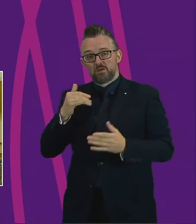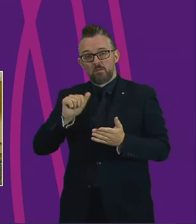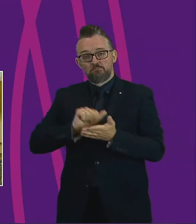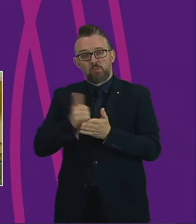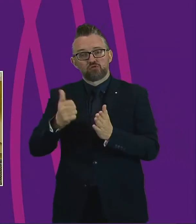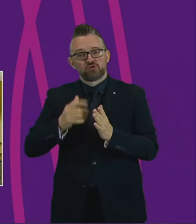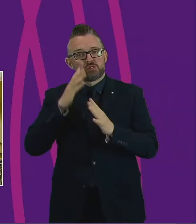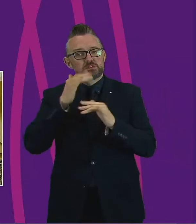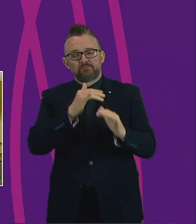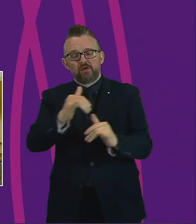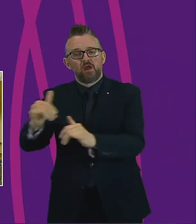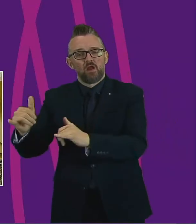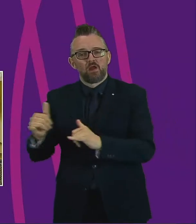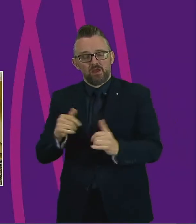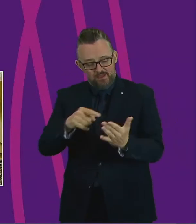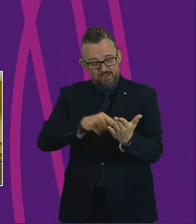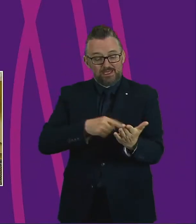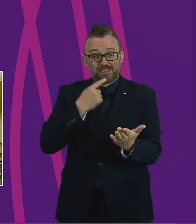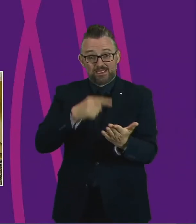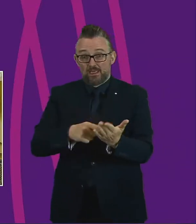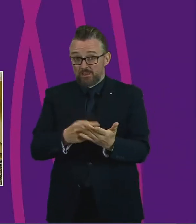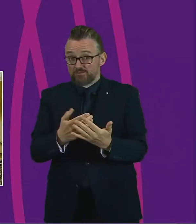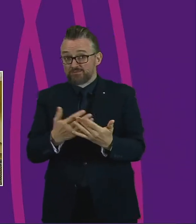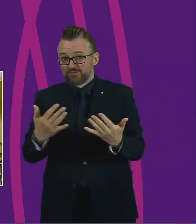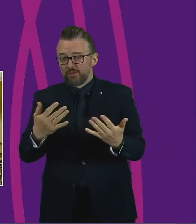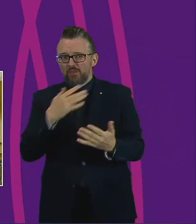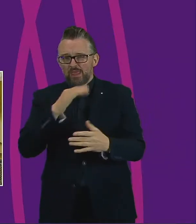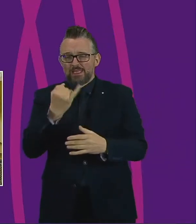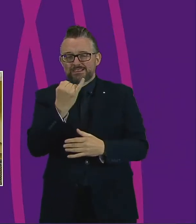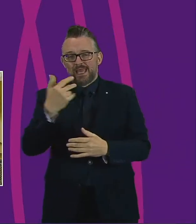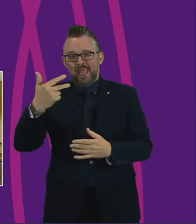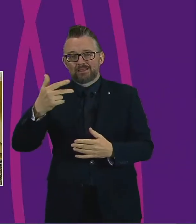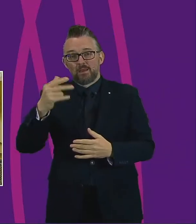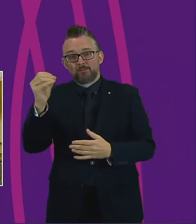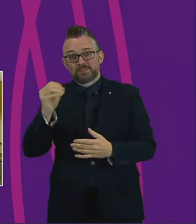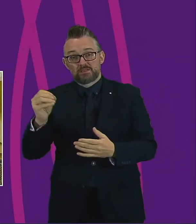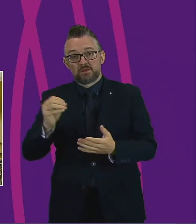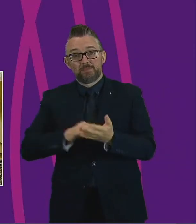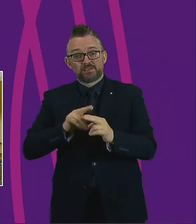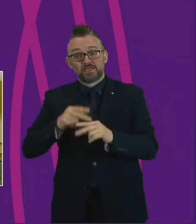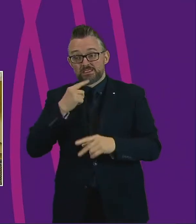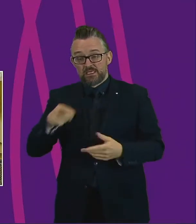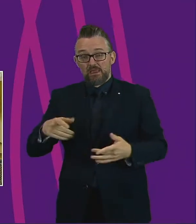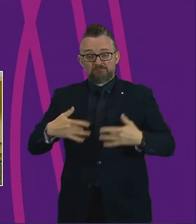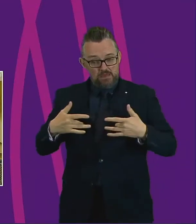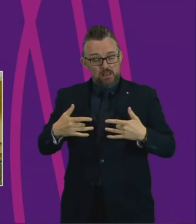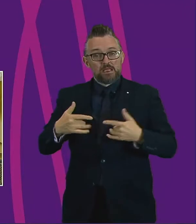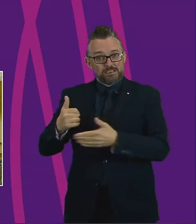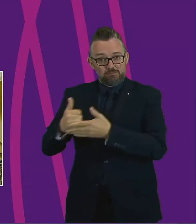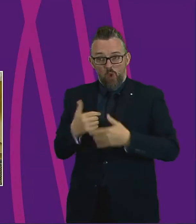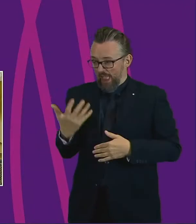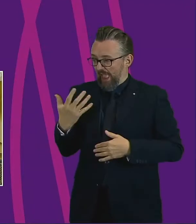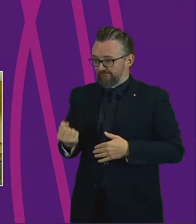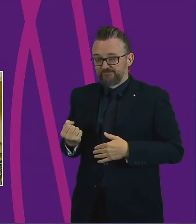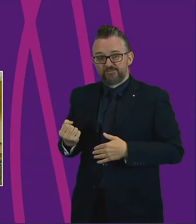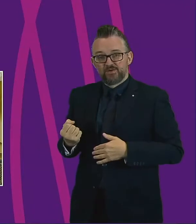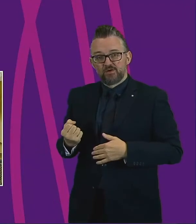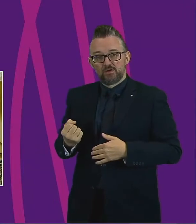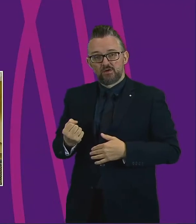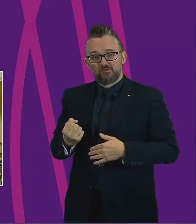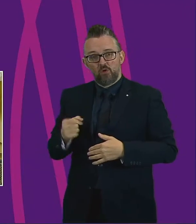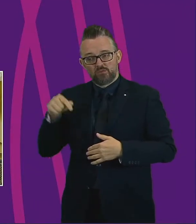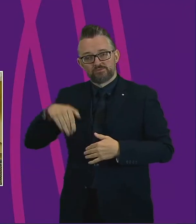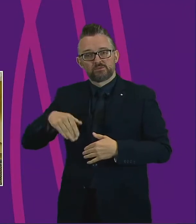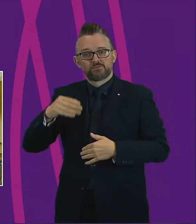actually found an increasing proportion of parents, 68%, that said they did have the support they need for schoolwork. And we